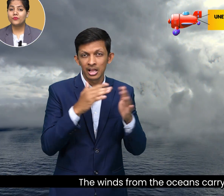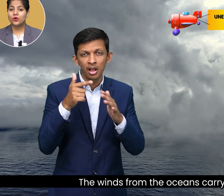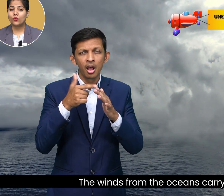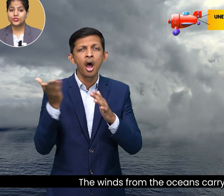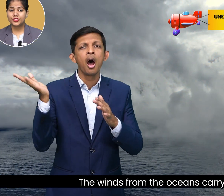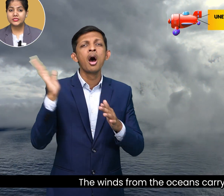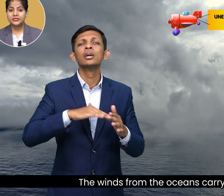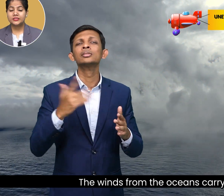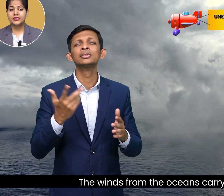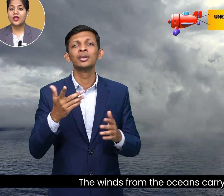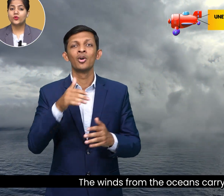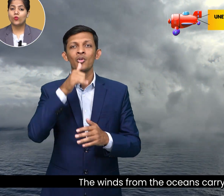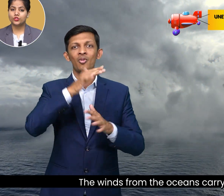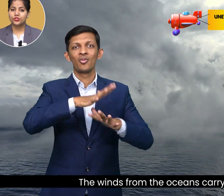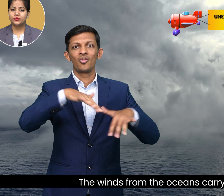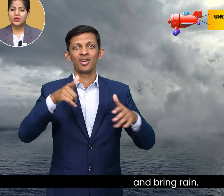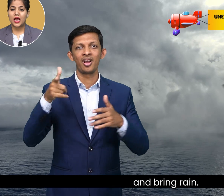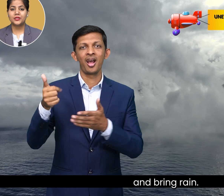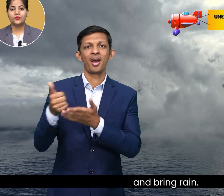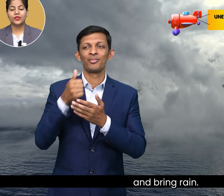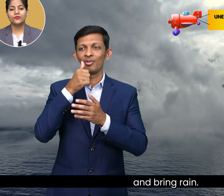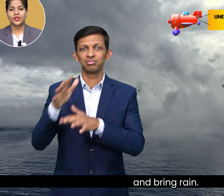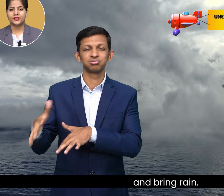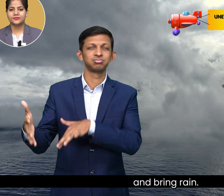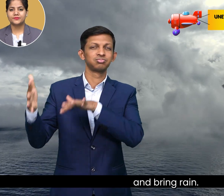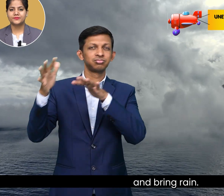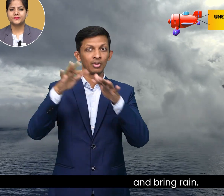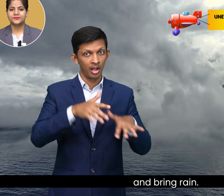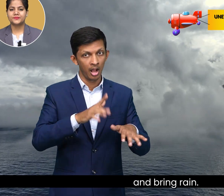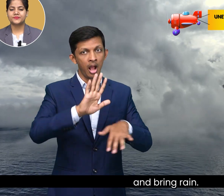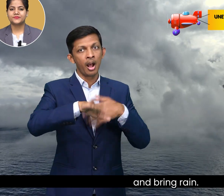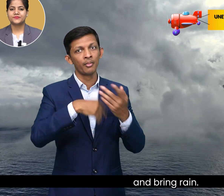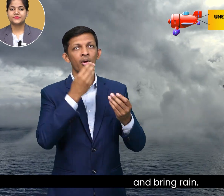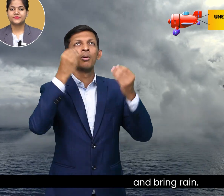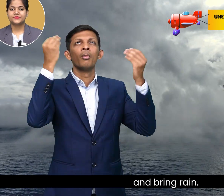The winds from the ocean carry water and bring rain.